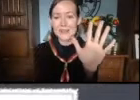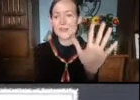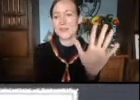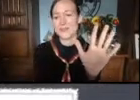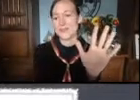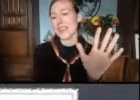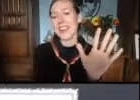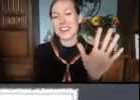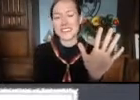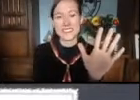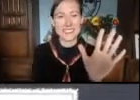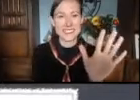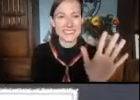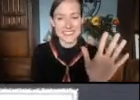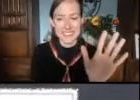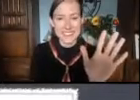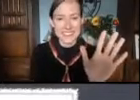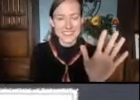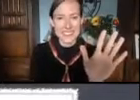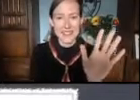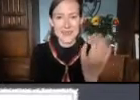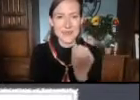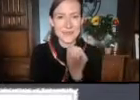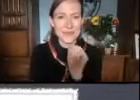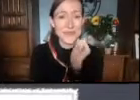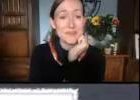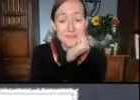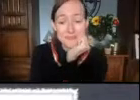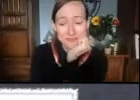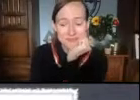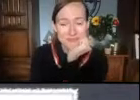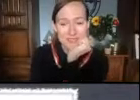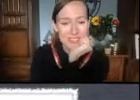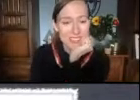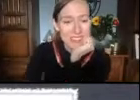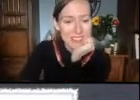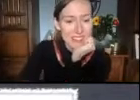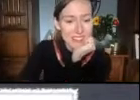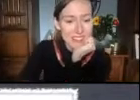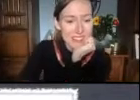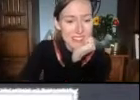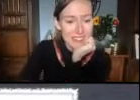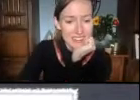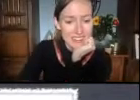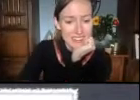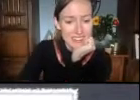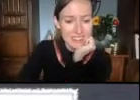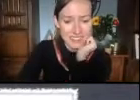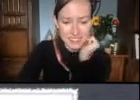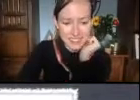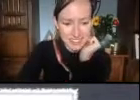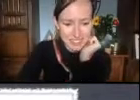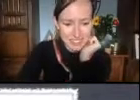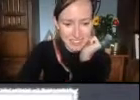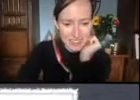please, Carolyn. if you can do that, that would be very good. Yeah, we've got our first couple of answers on Facebook, Pastor NJ.